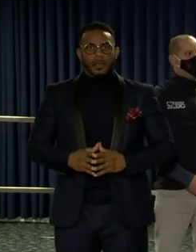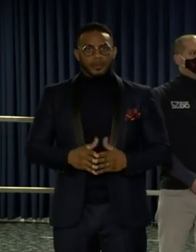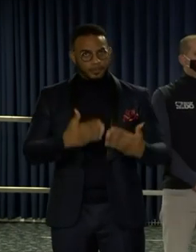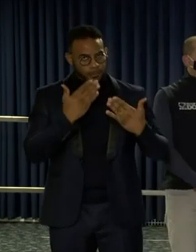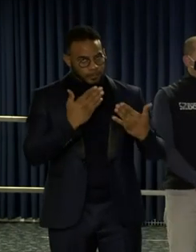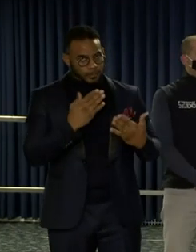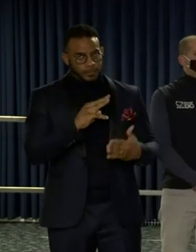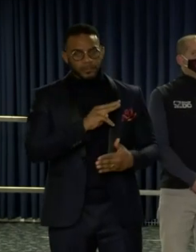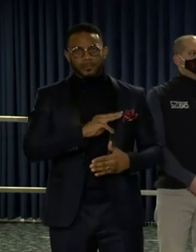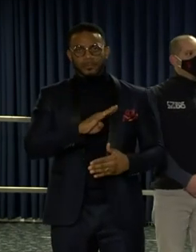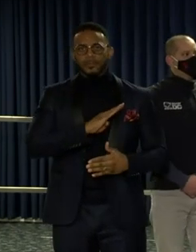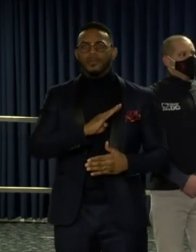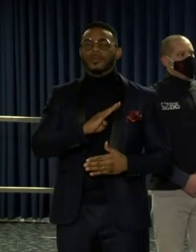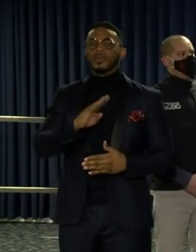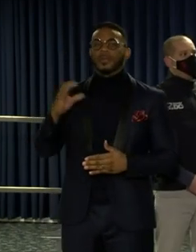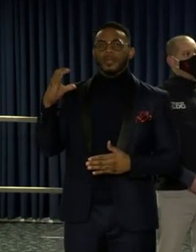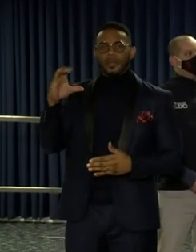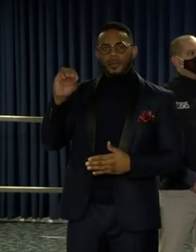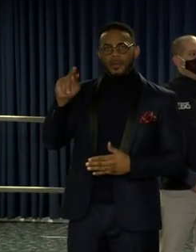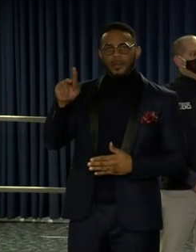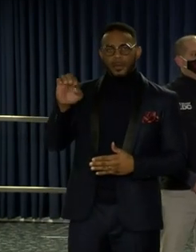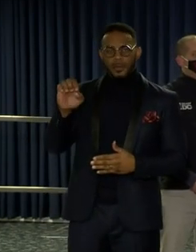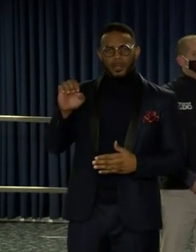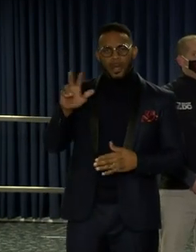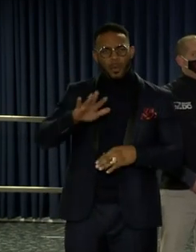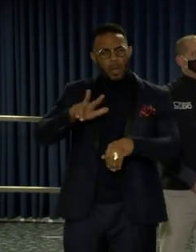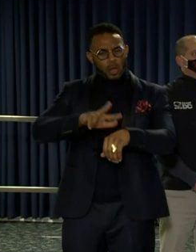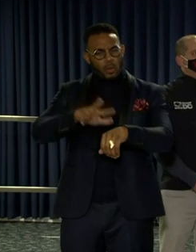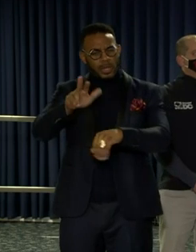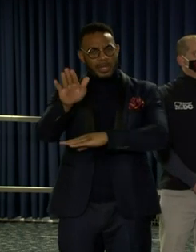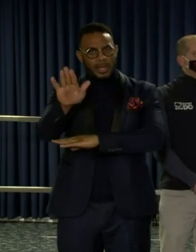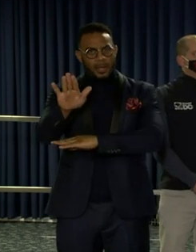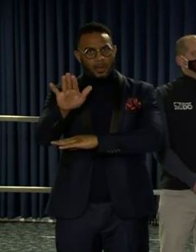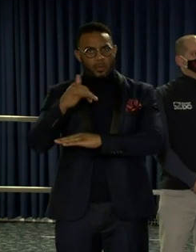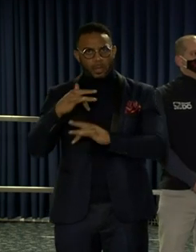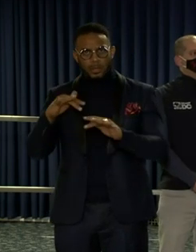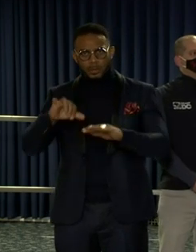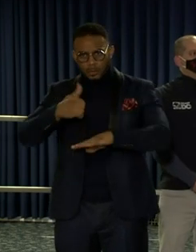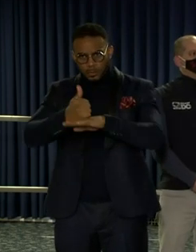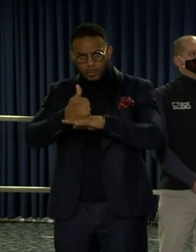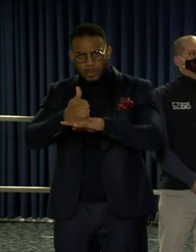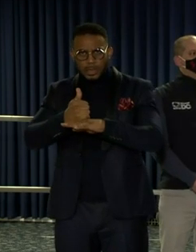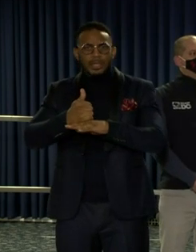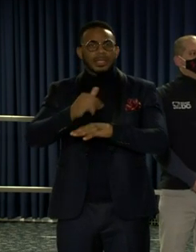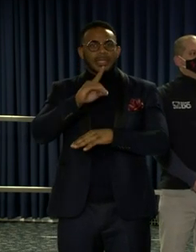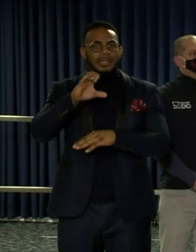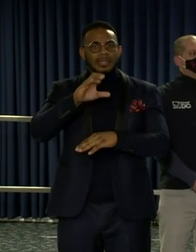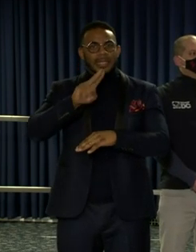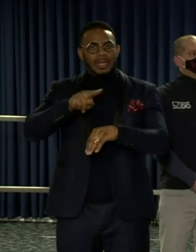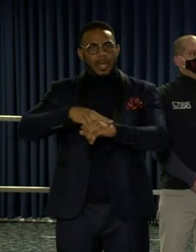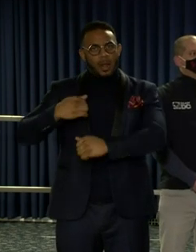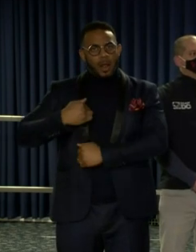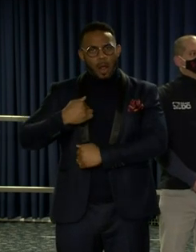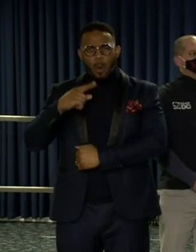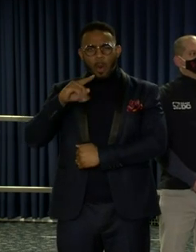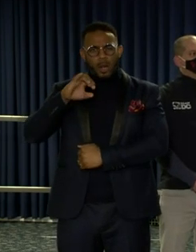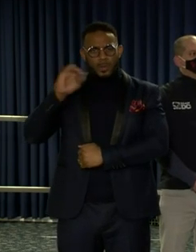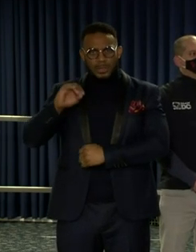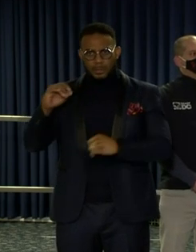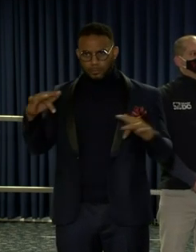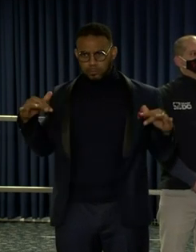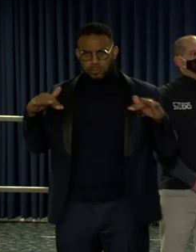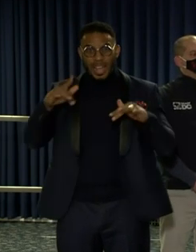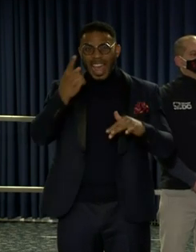Thank you, Mayor Bowser, Chief Conti. At around 3 o'clock this afternoon, we mobilized the D.C. National Guard to 100% strength. We'll